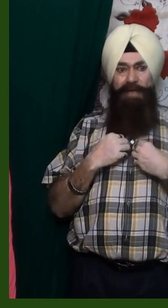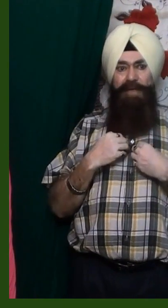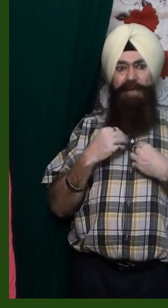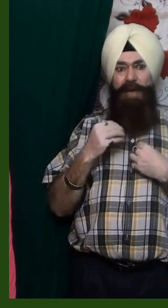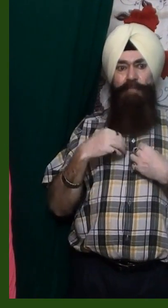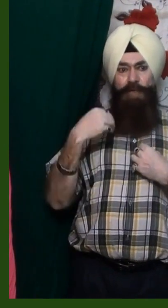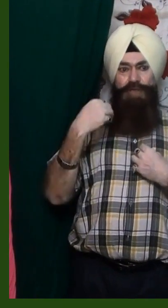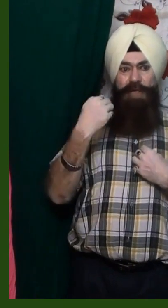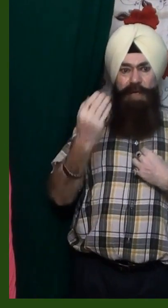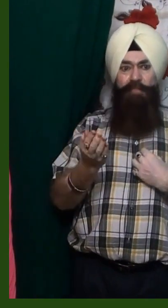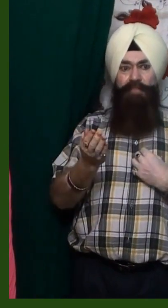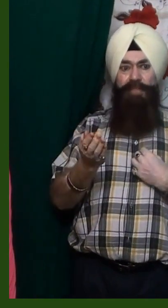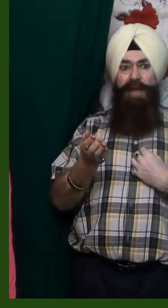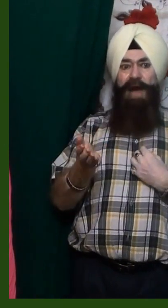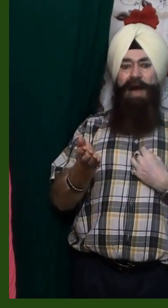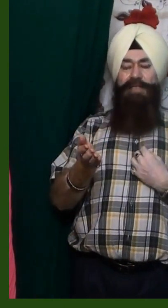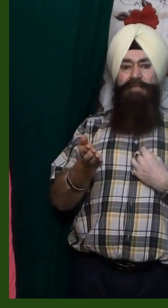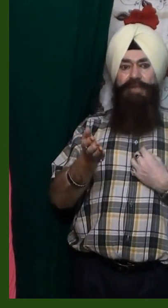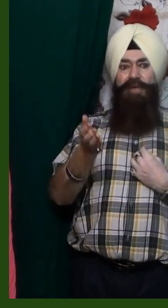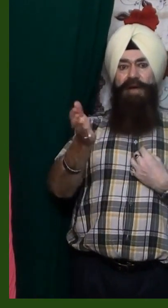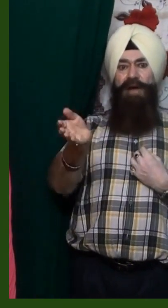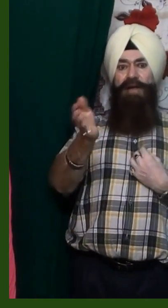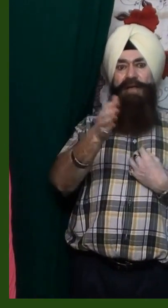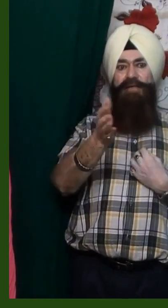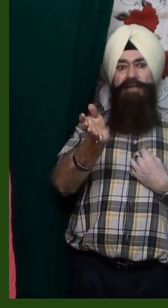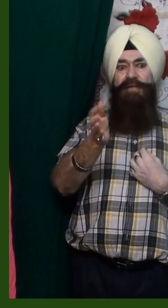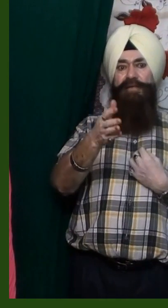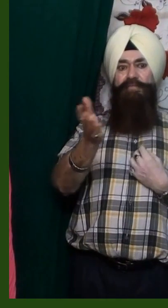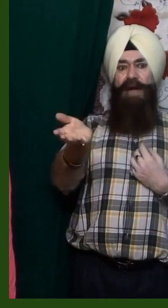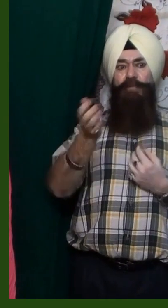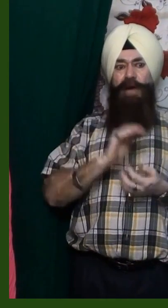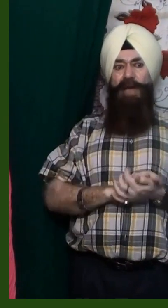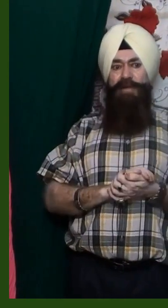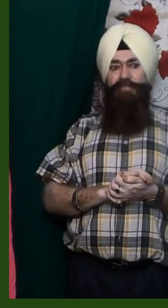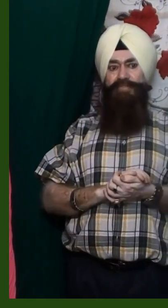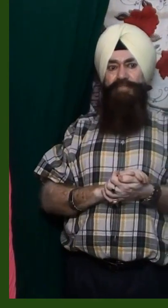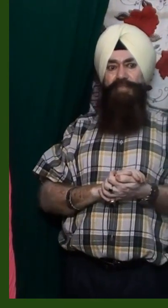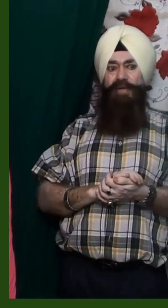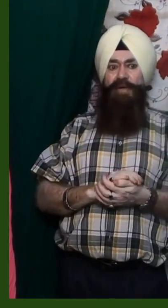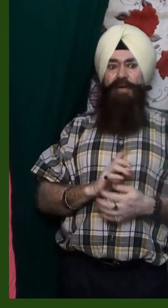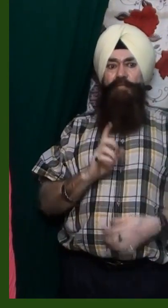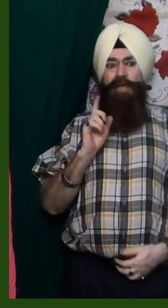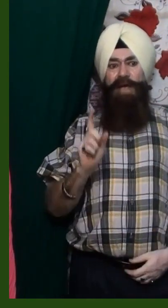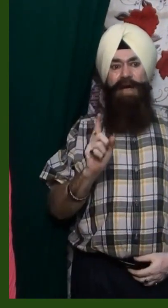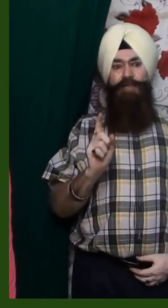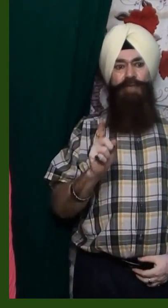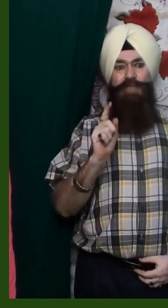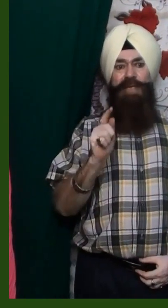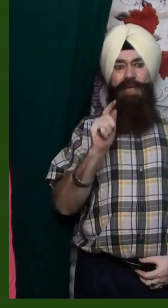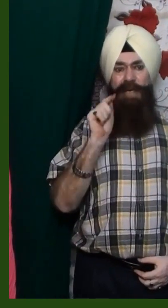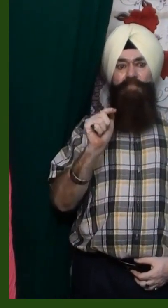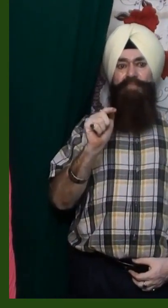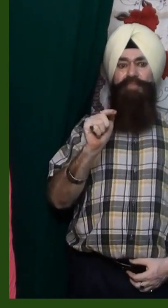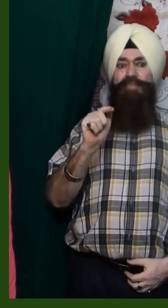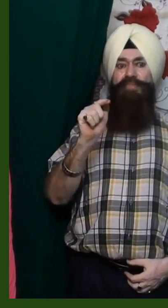He seems me approaching him at 100 mile per hour. But I also